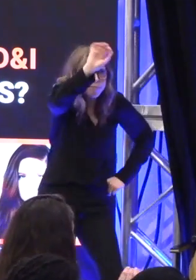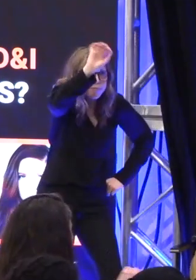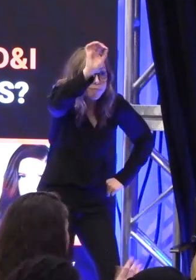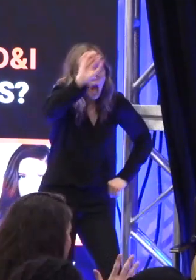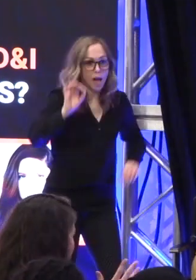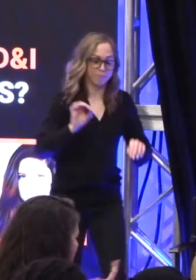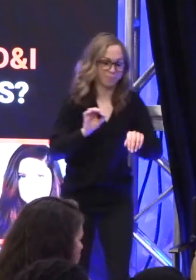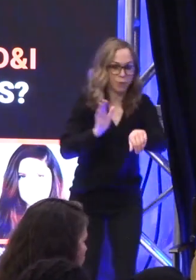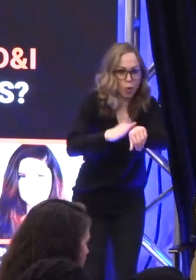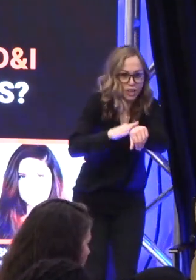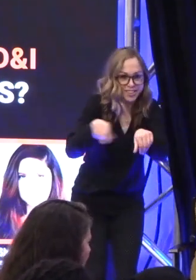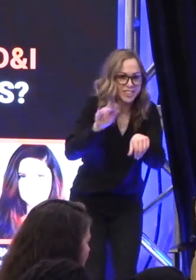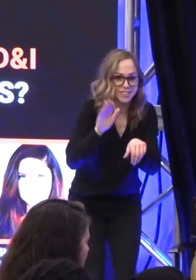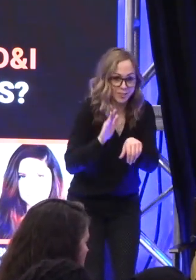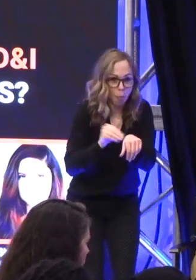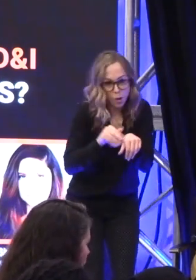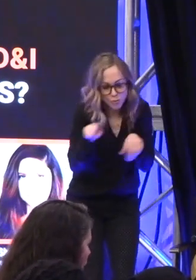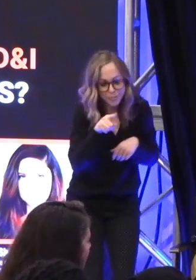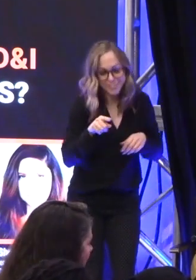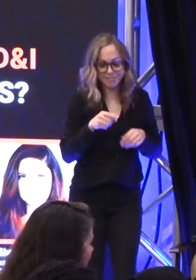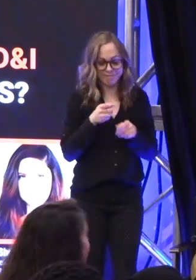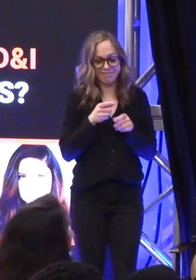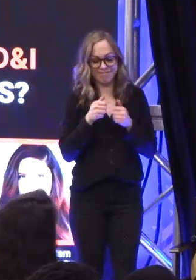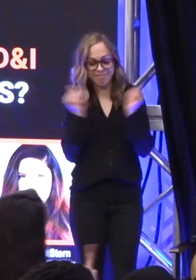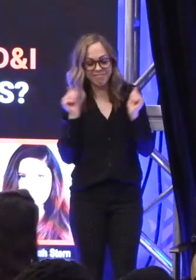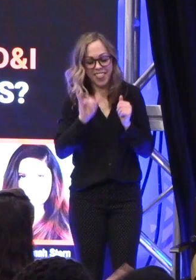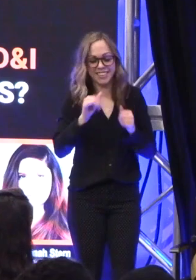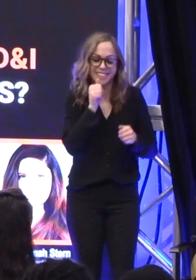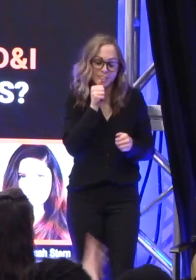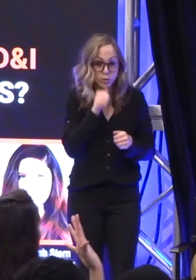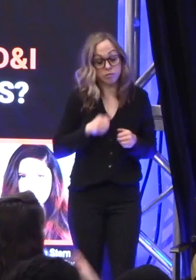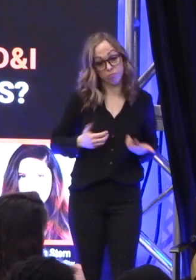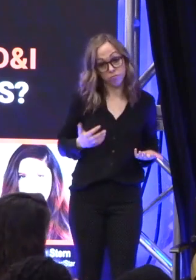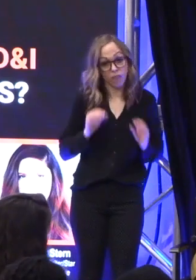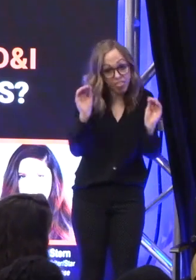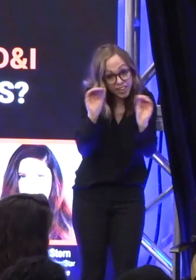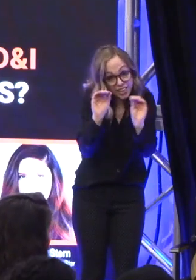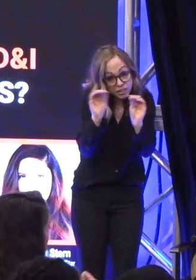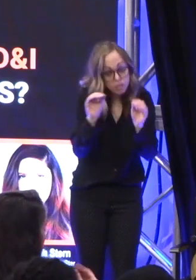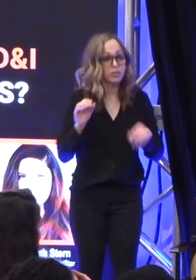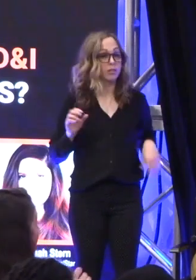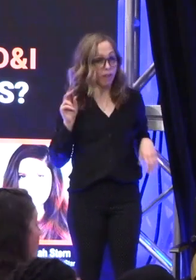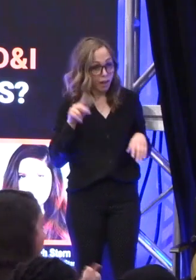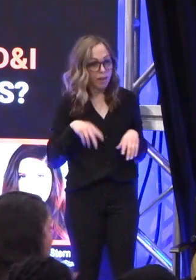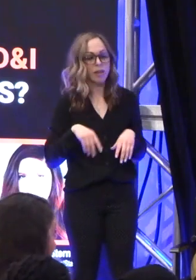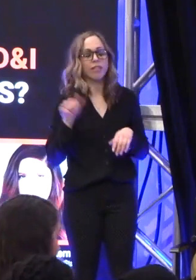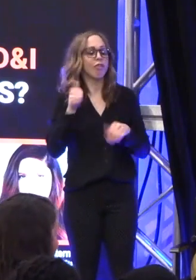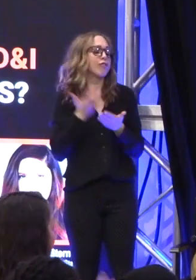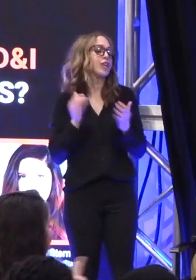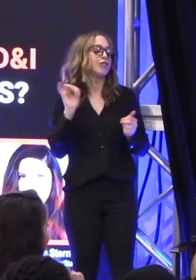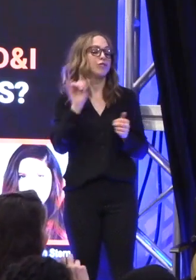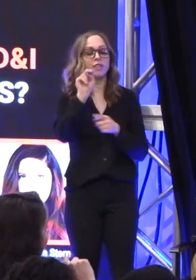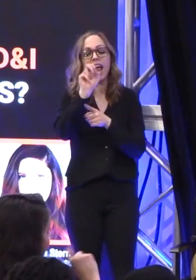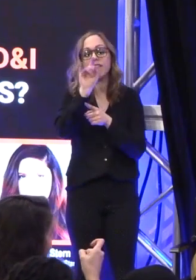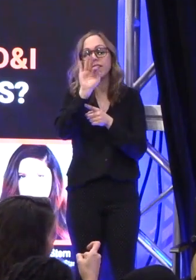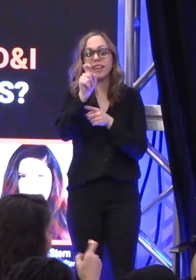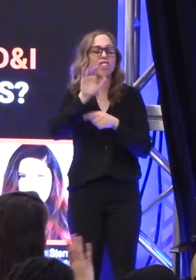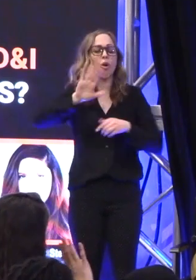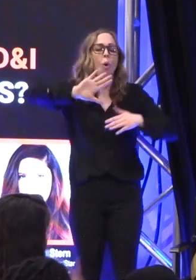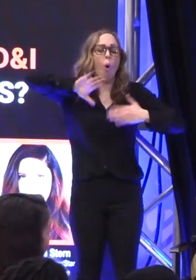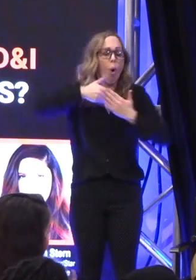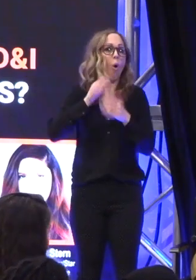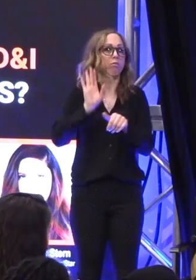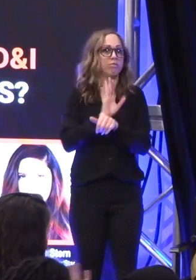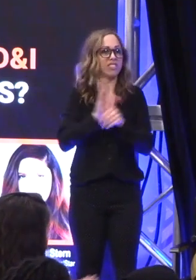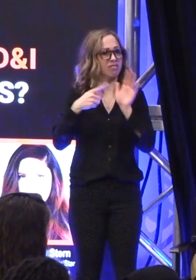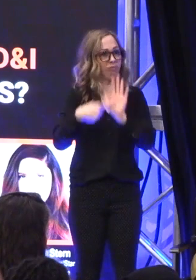Spoiler. And they did it in 5 years, yeah. Right? And here's the other thing. Netflix's whole business model